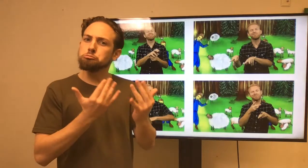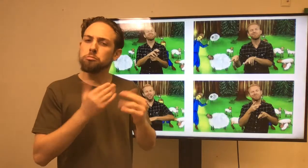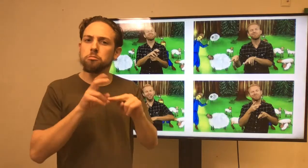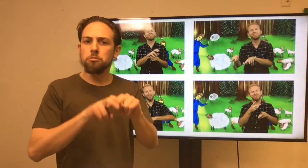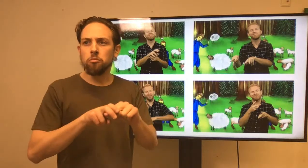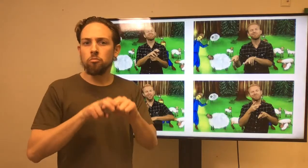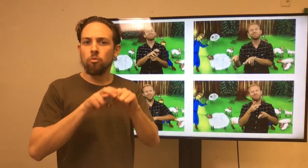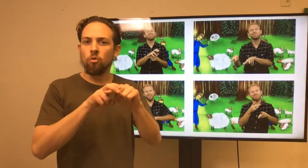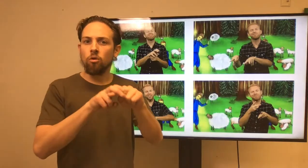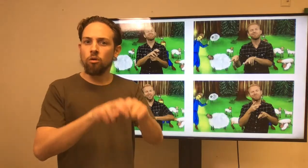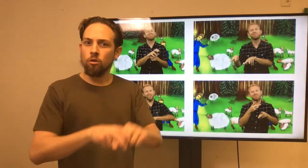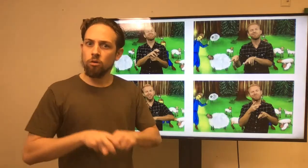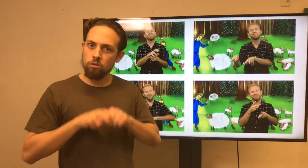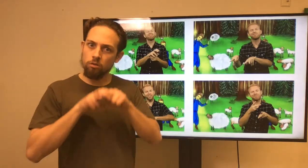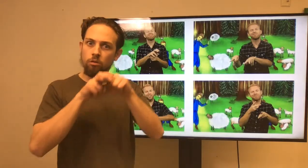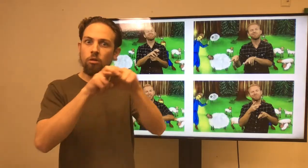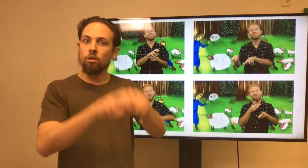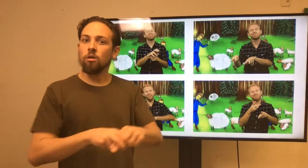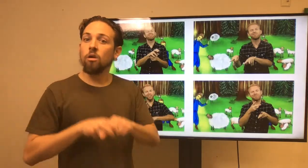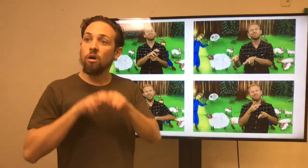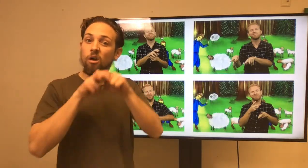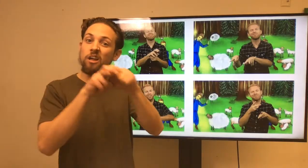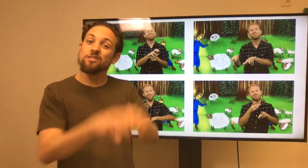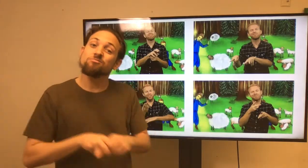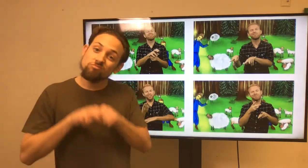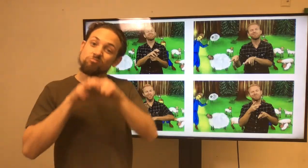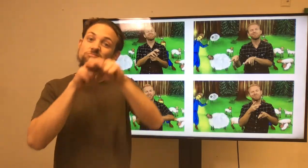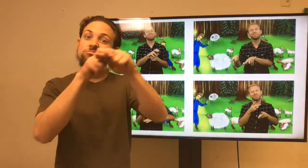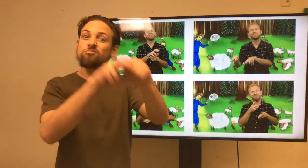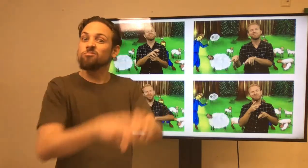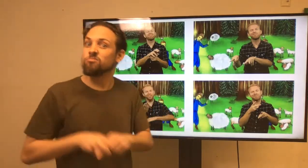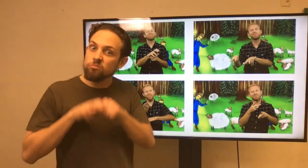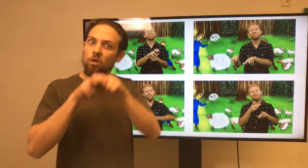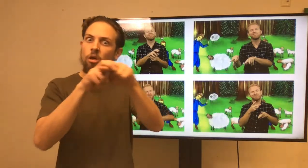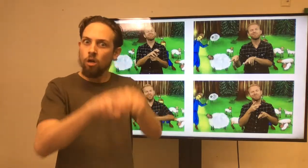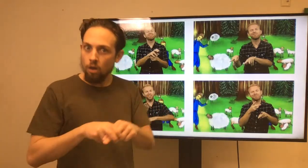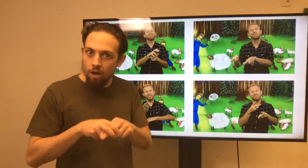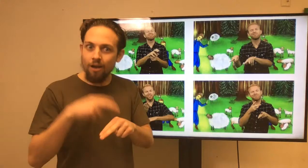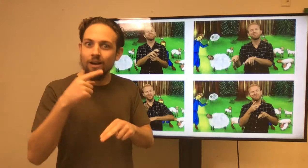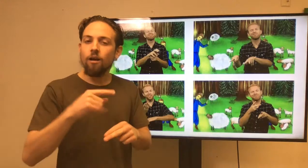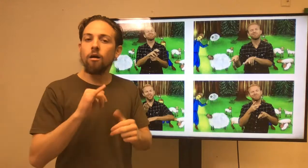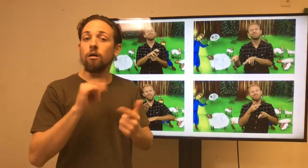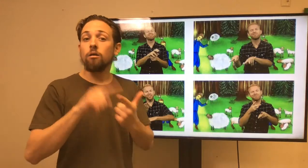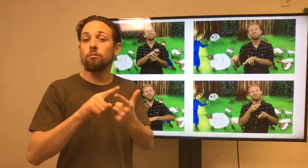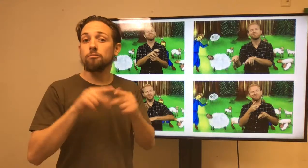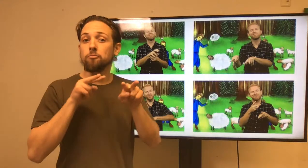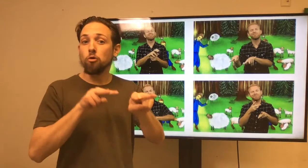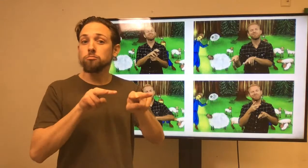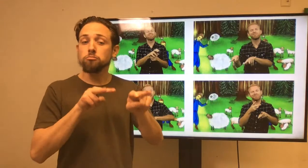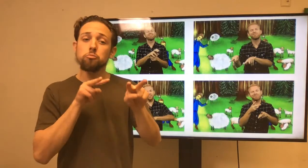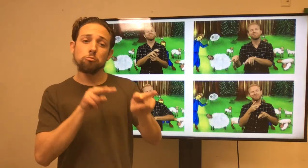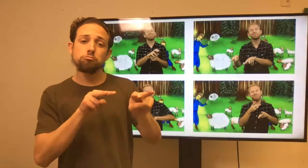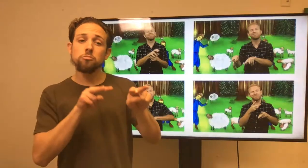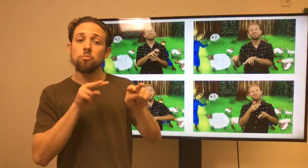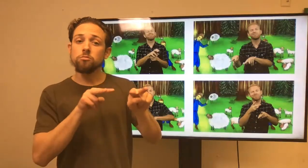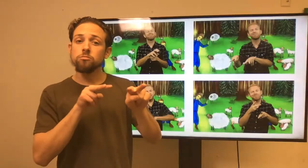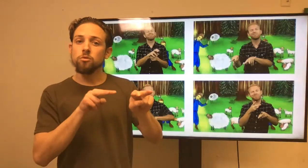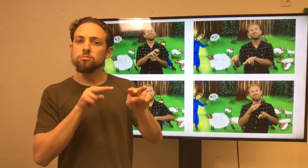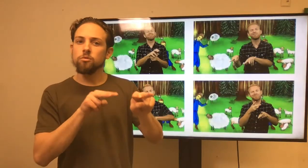how long or how big your circle is. You can show sitting for a short time, a long time, all